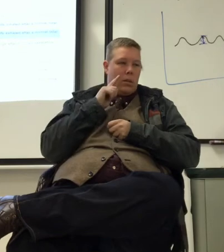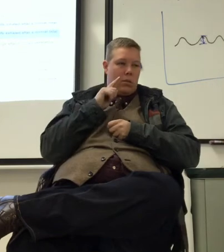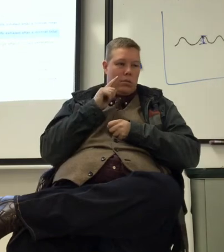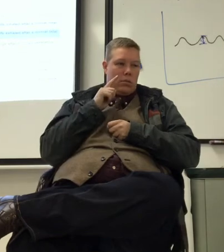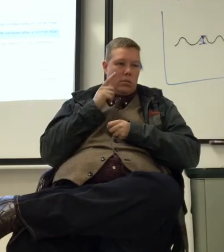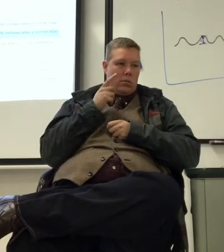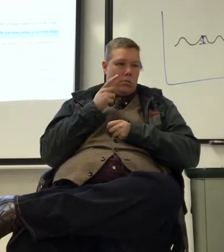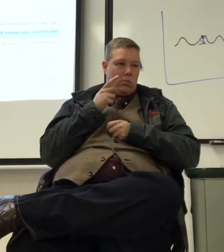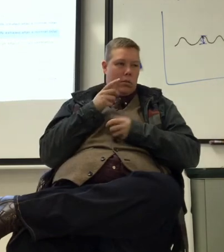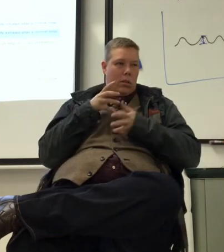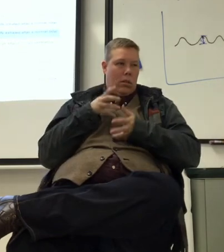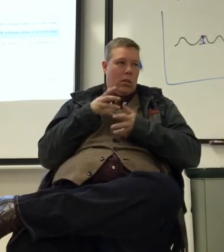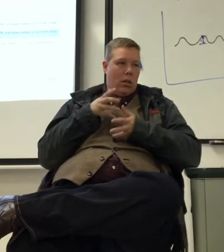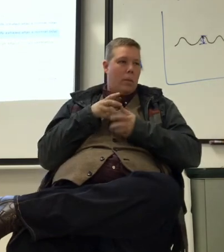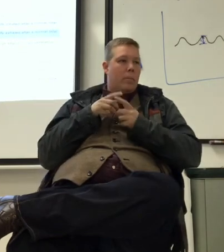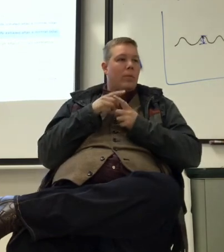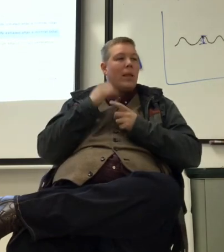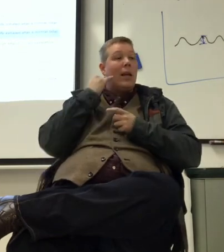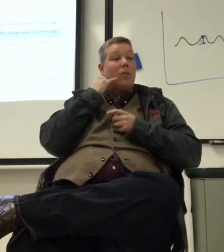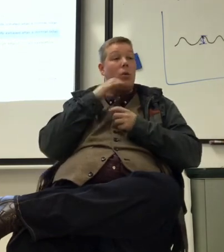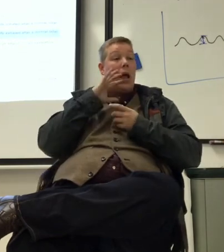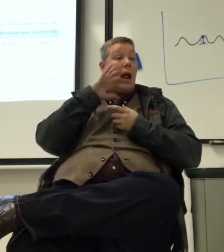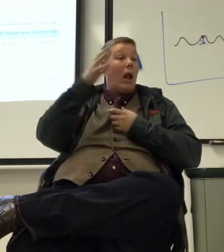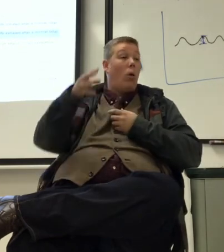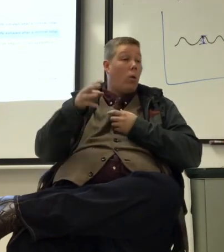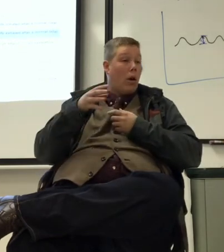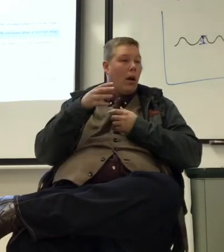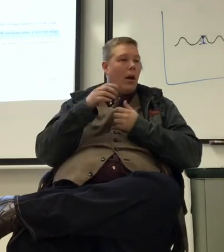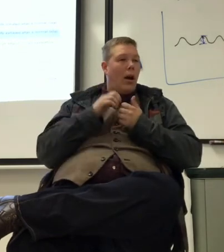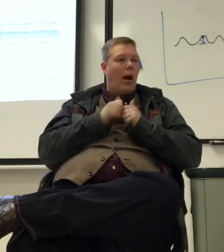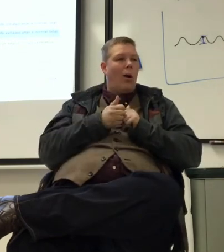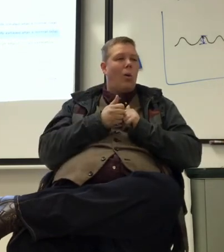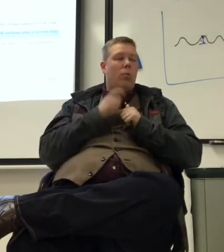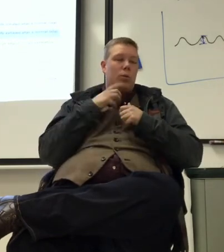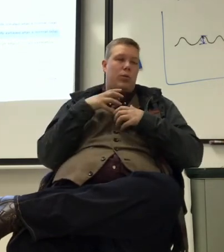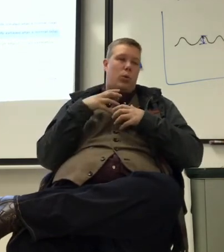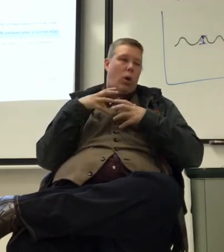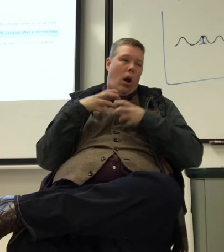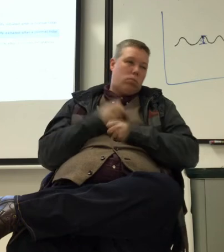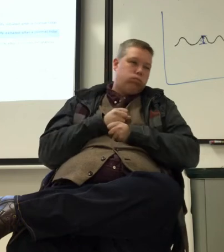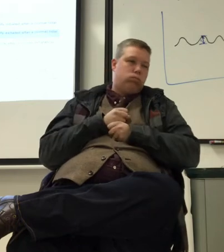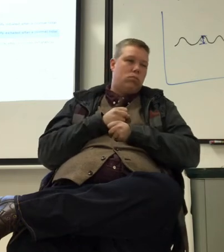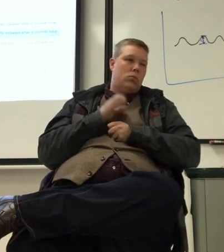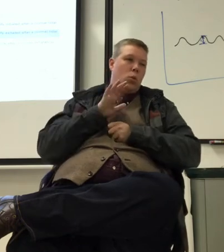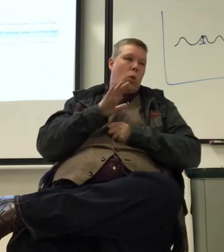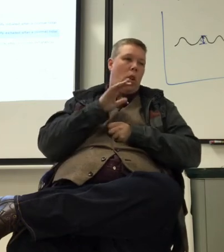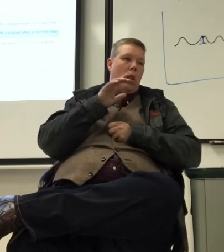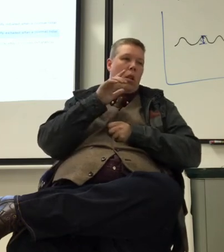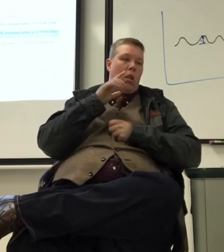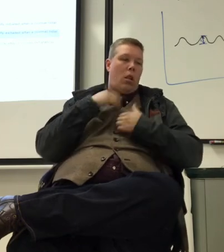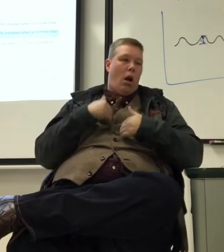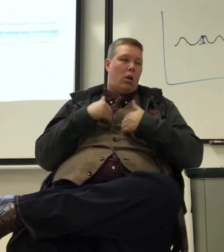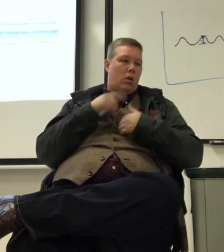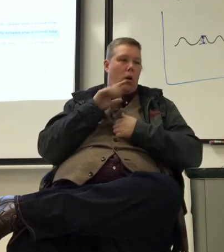The only way you can get it out is if you collapse your lung. So this difference here between the bottom of your ERV to